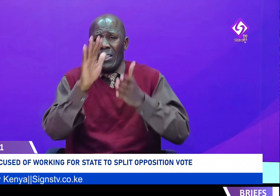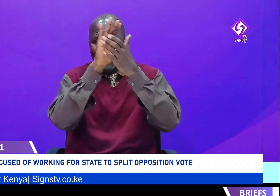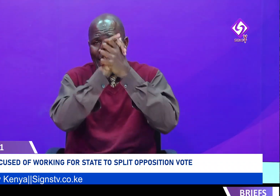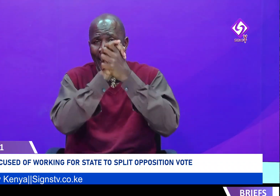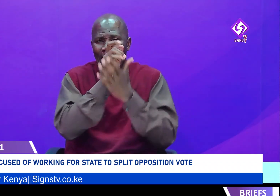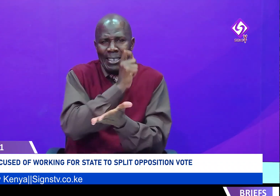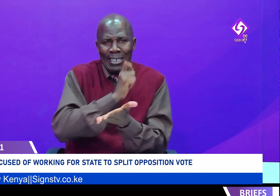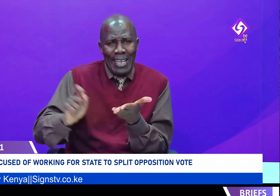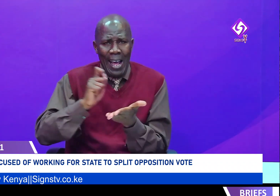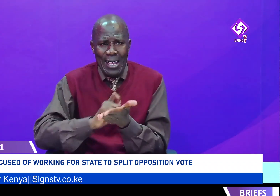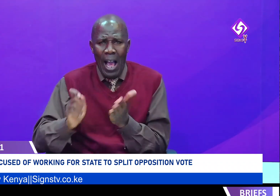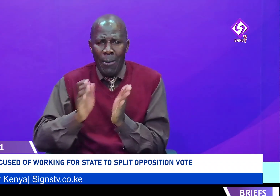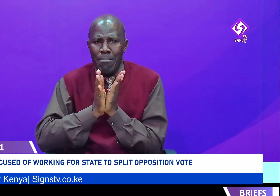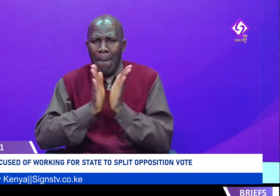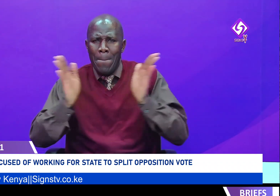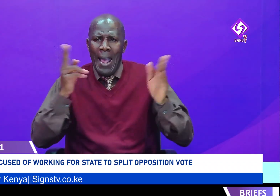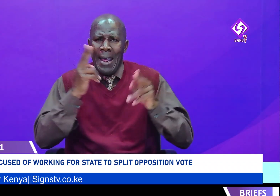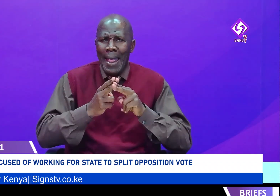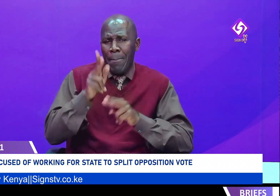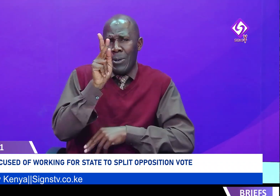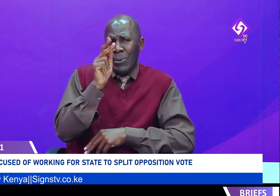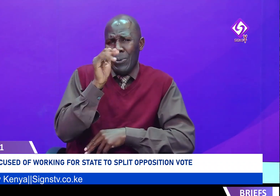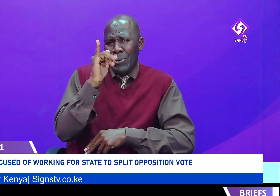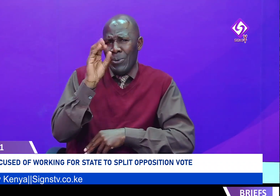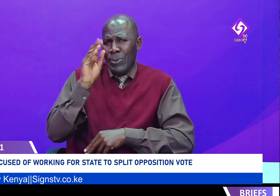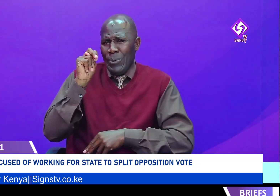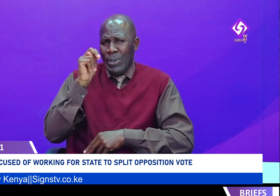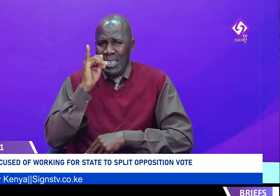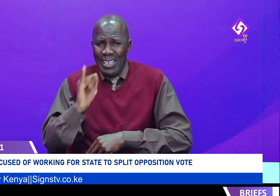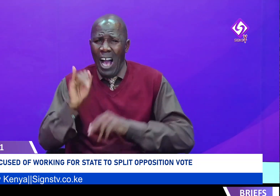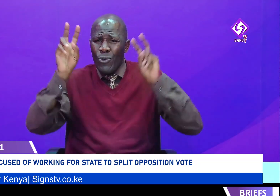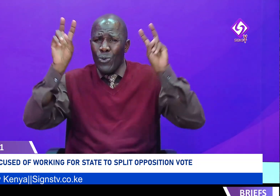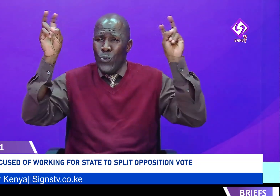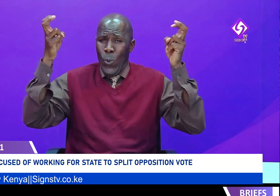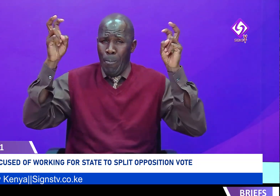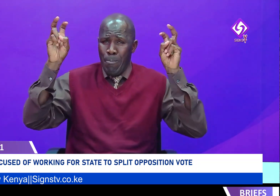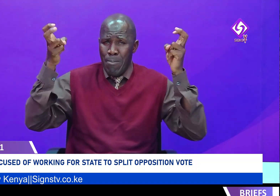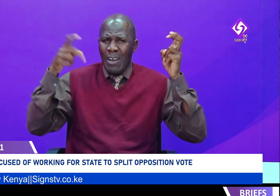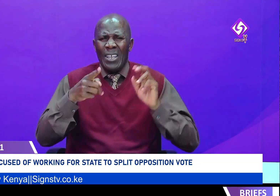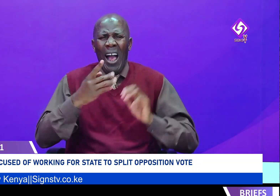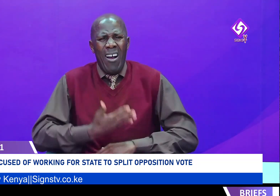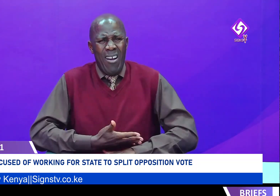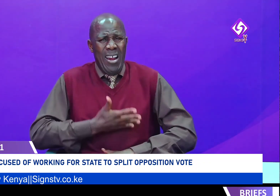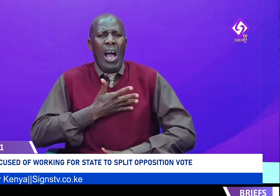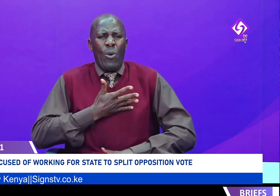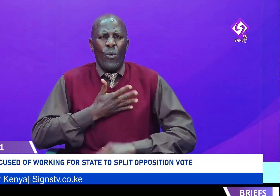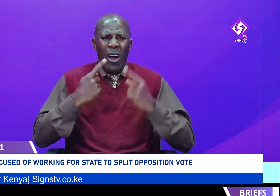The conflict intensified after Jubilee Secretary General Jeremiah Kioni issued explosive